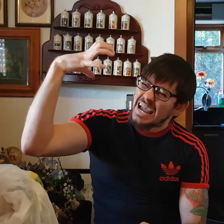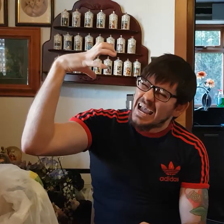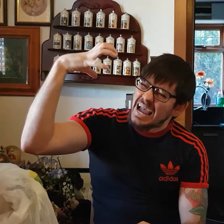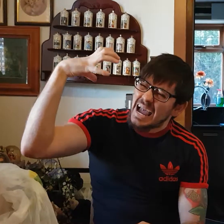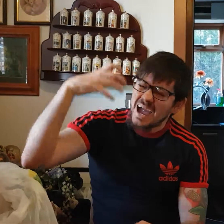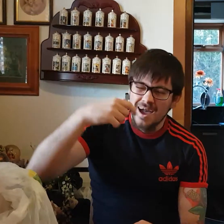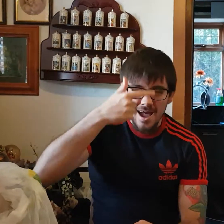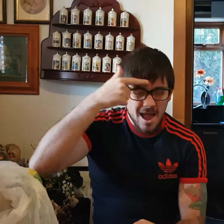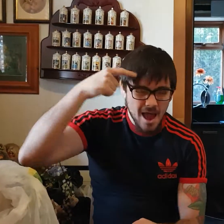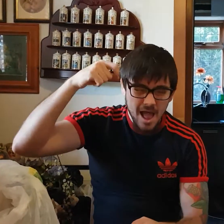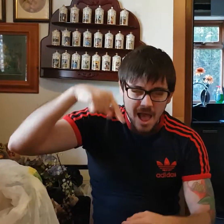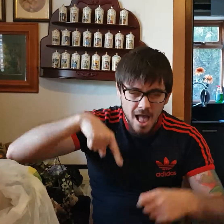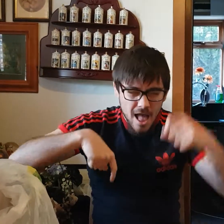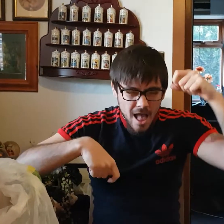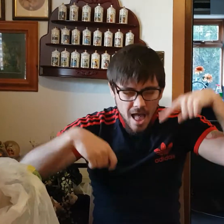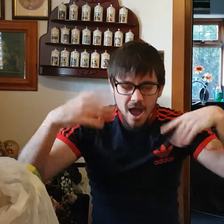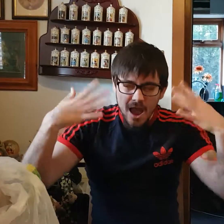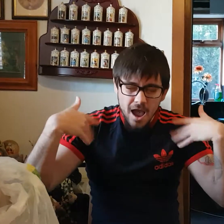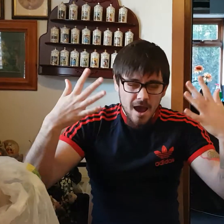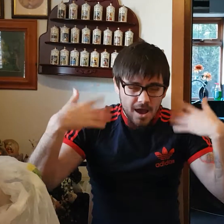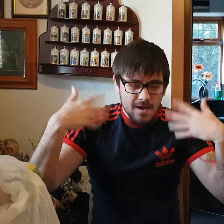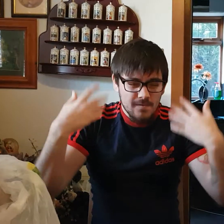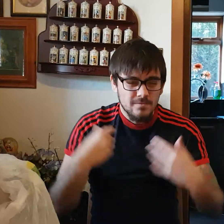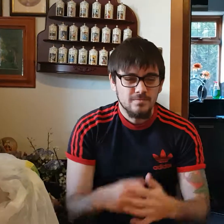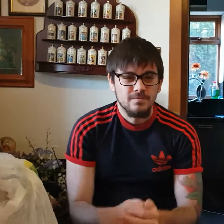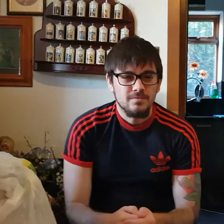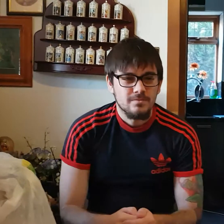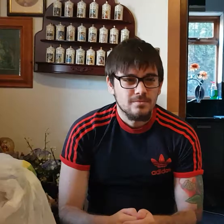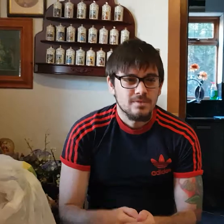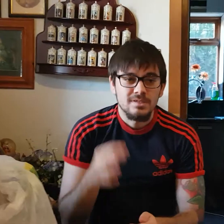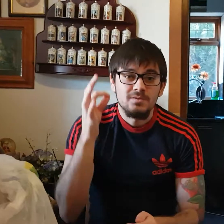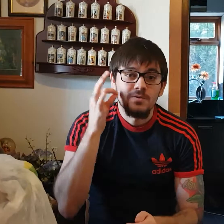It was about 30 degrees actually.